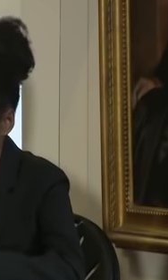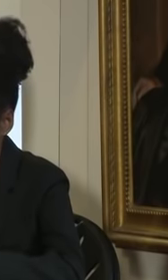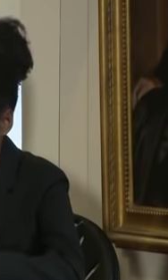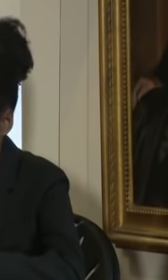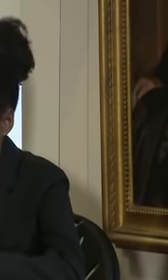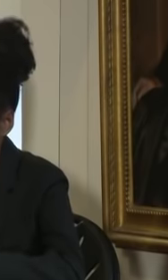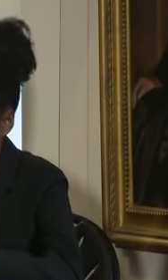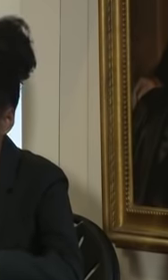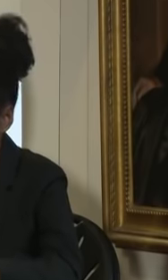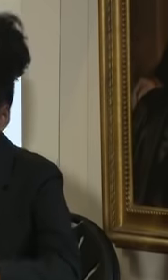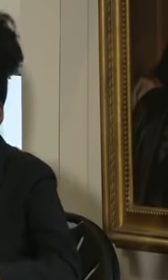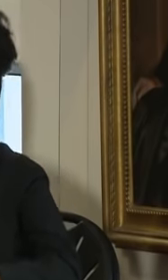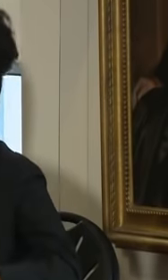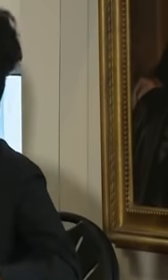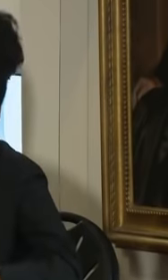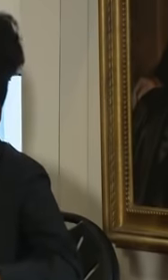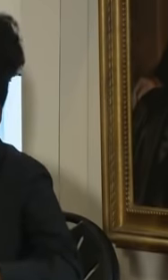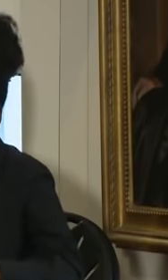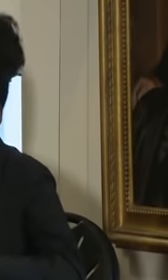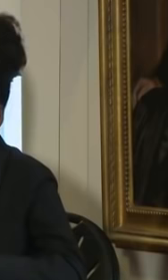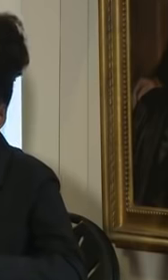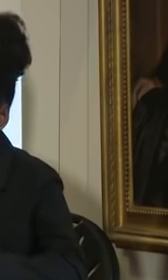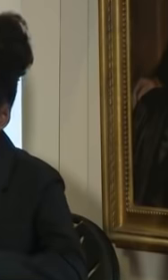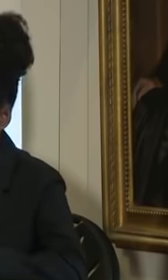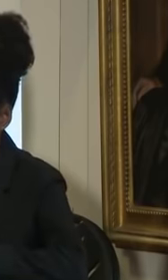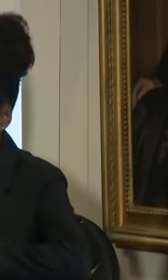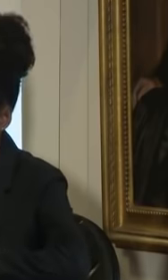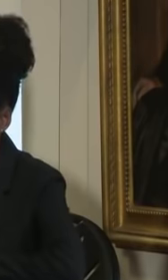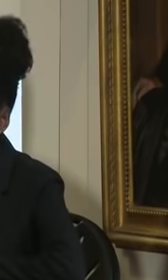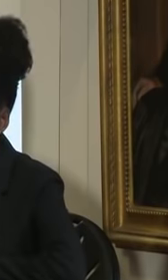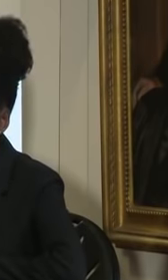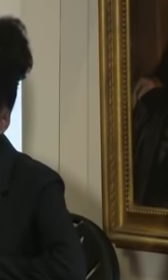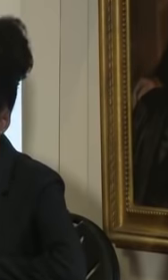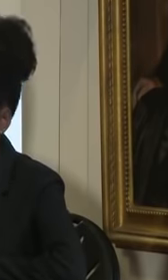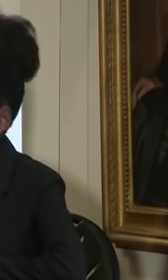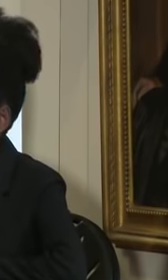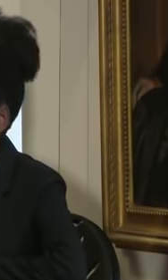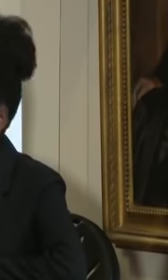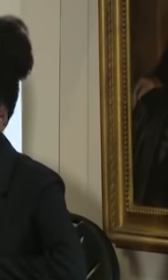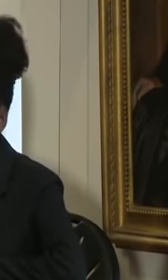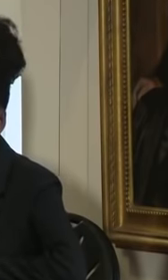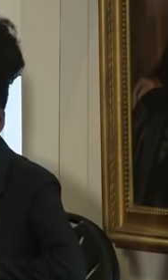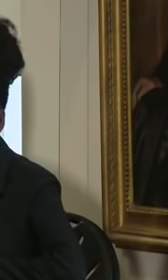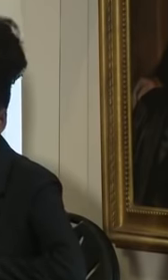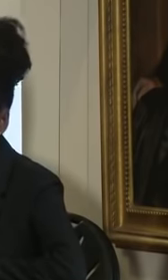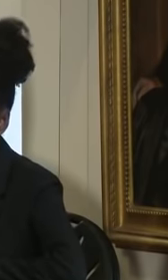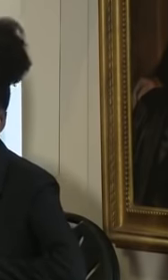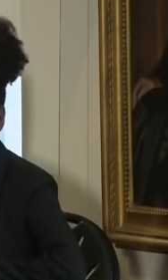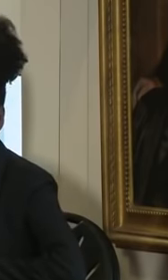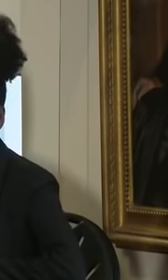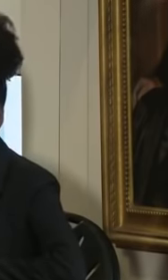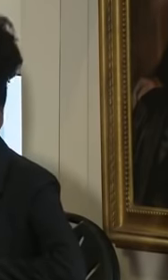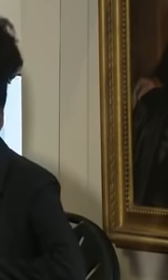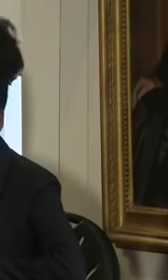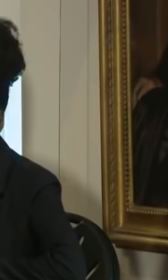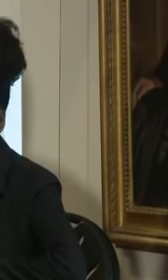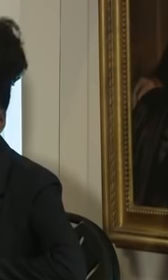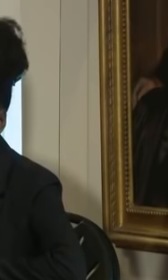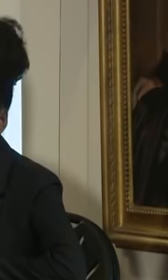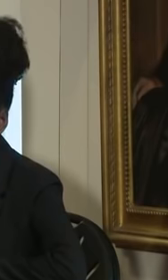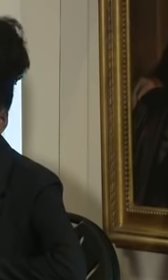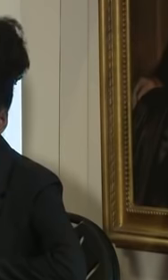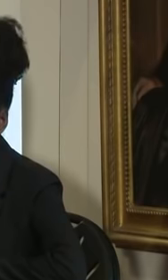asking vigilant in protecting the health and safety of their students, faculty, staff, and their entire campus communities. That includes